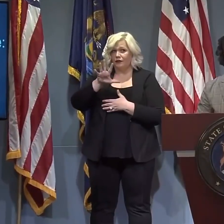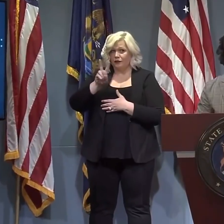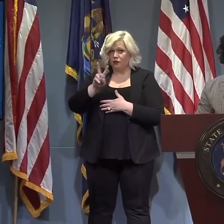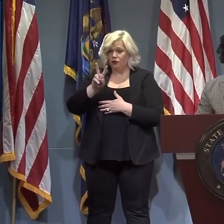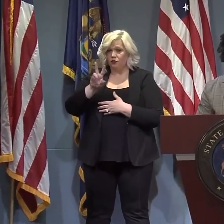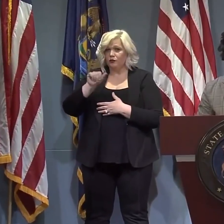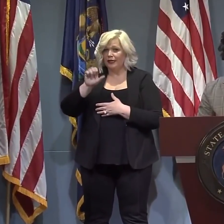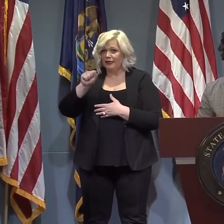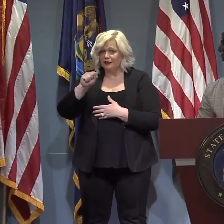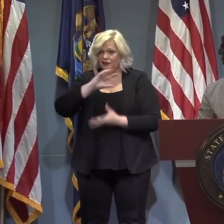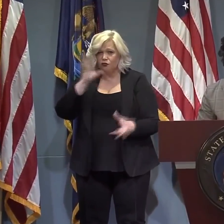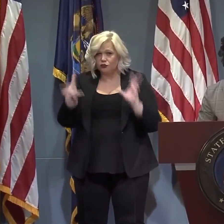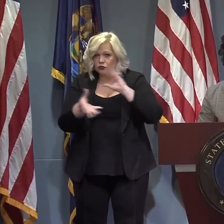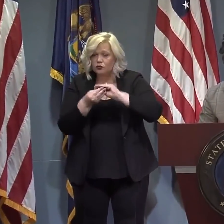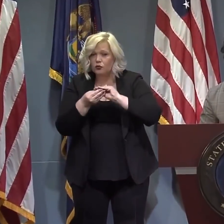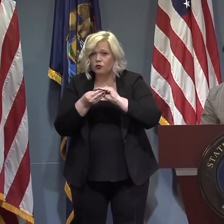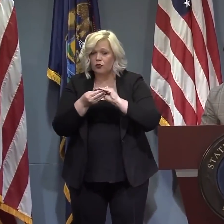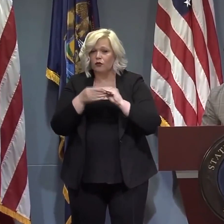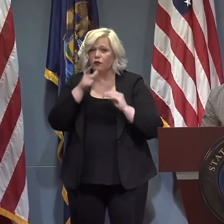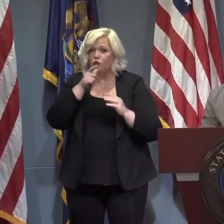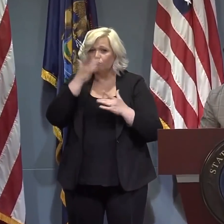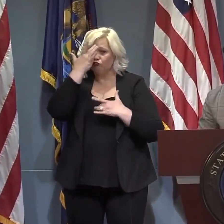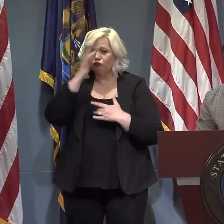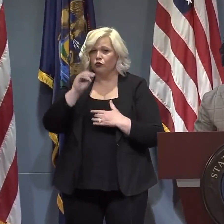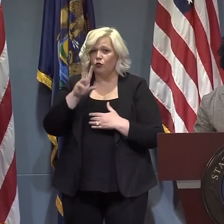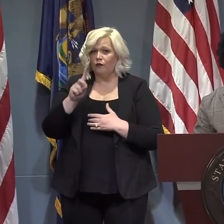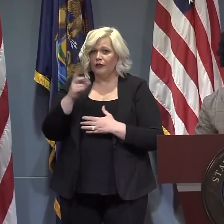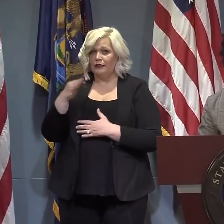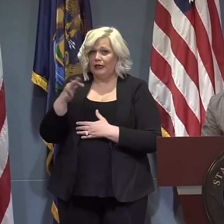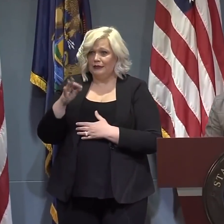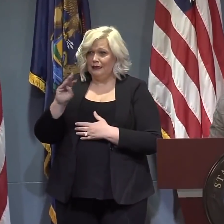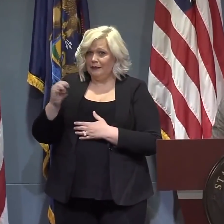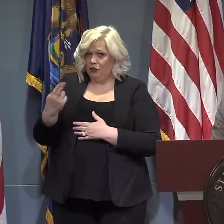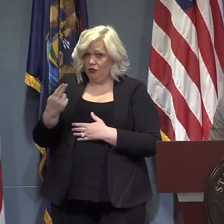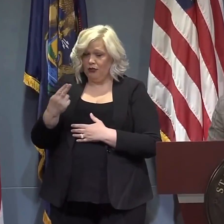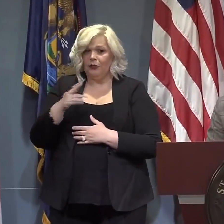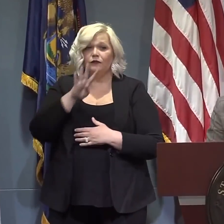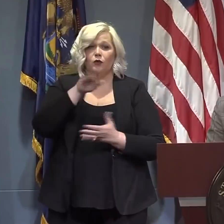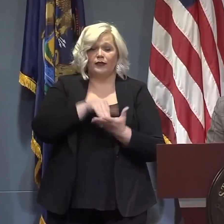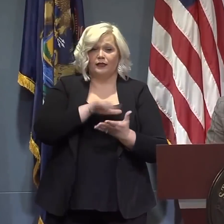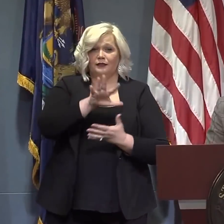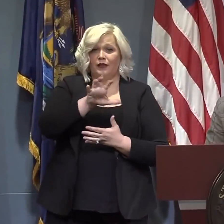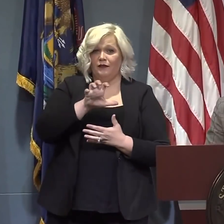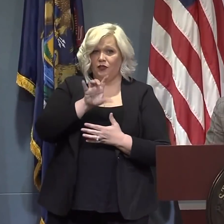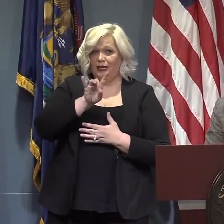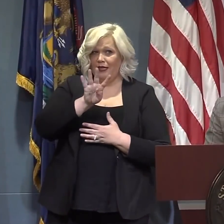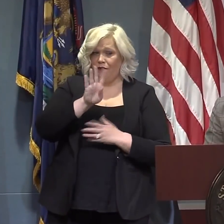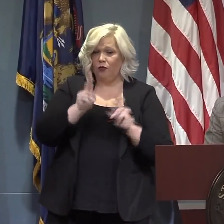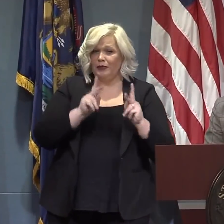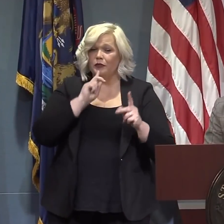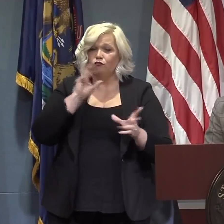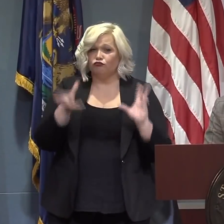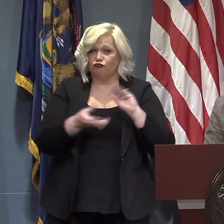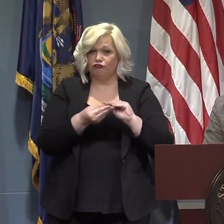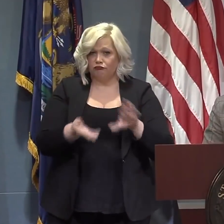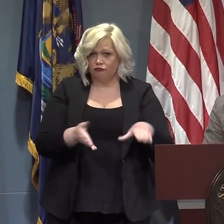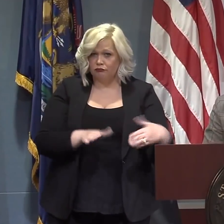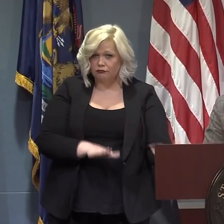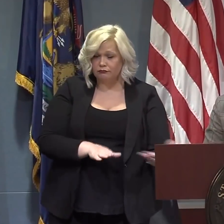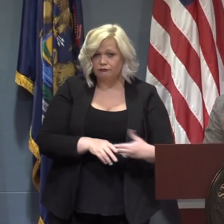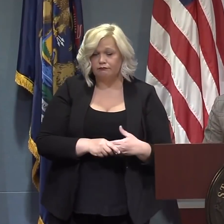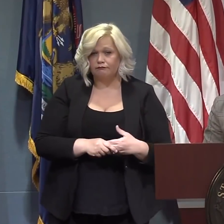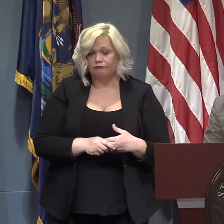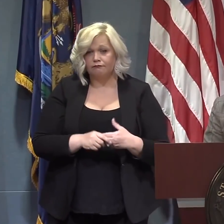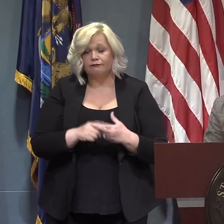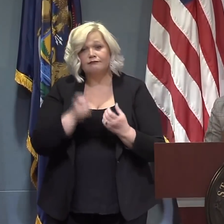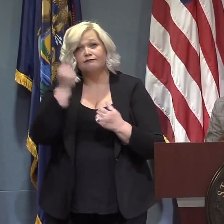47,552 cases total of COVID-19 in Michigan and 4,584 total deaths. Importantly,